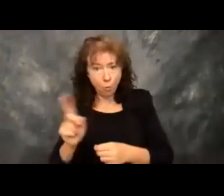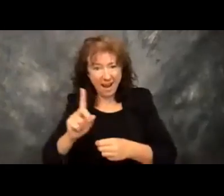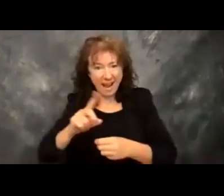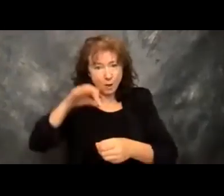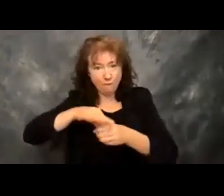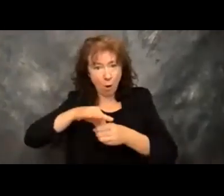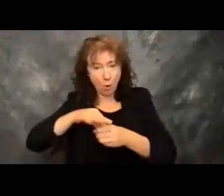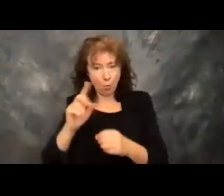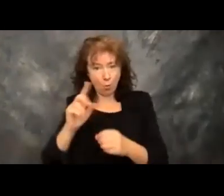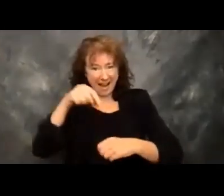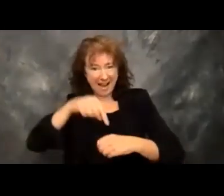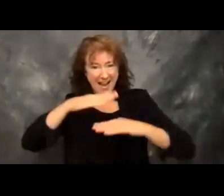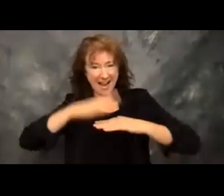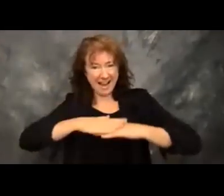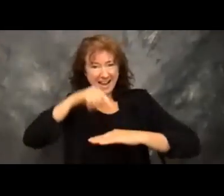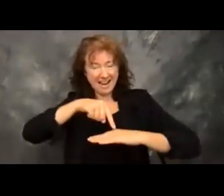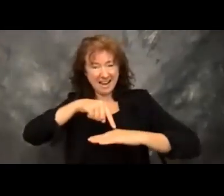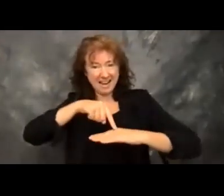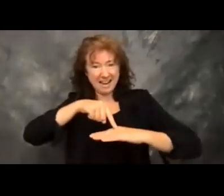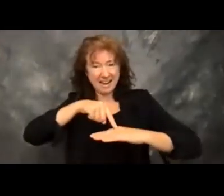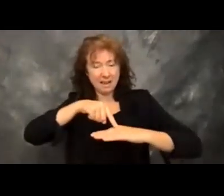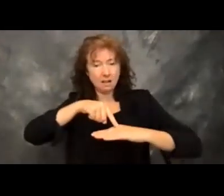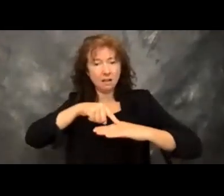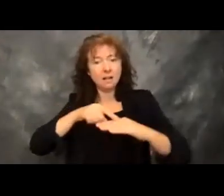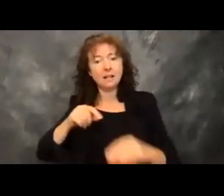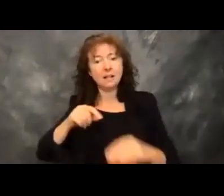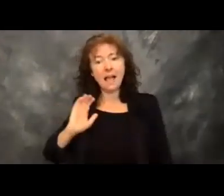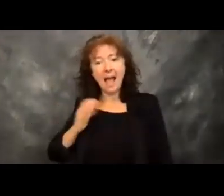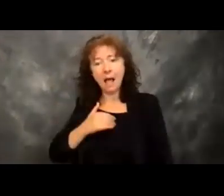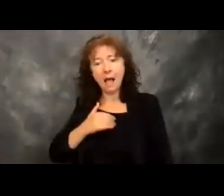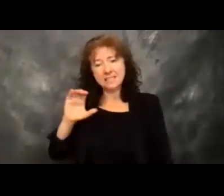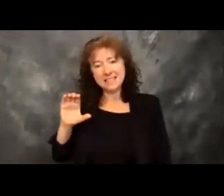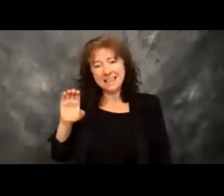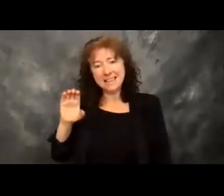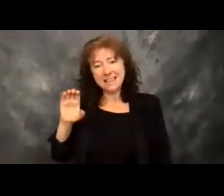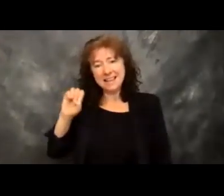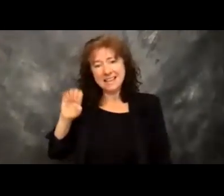not belong to the election commission. They are usually